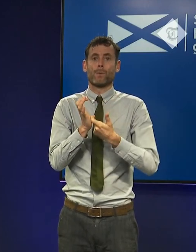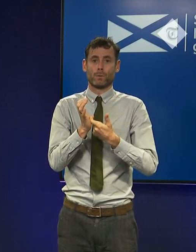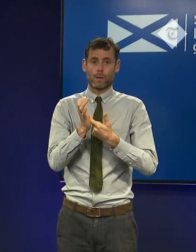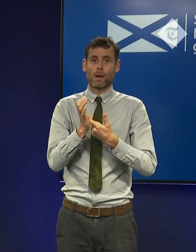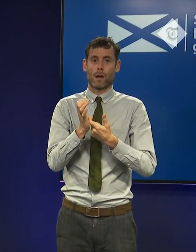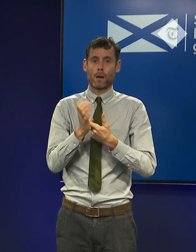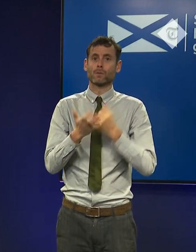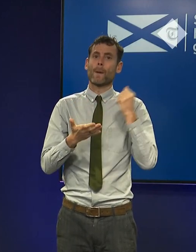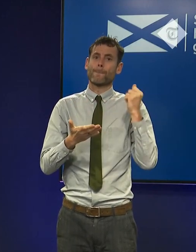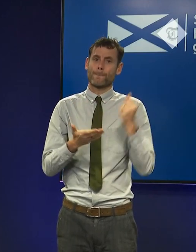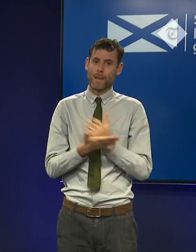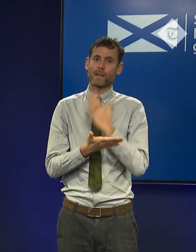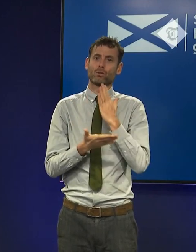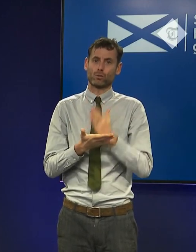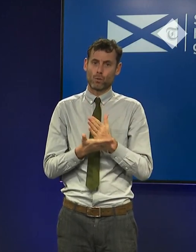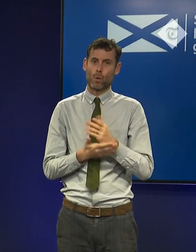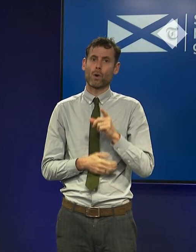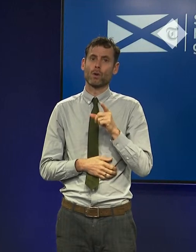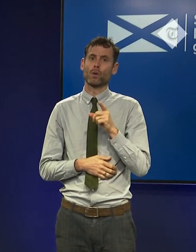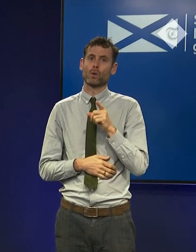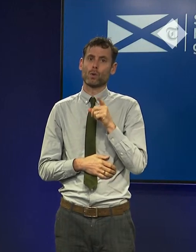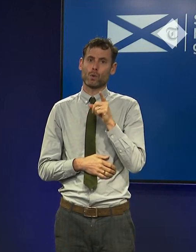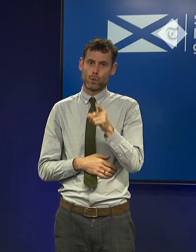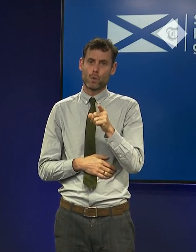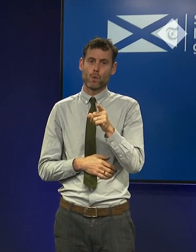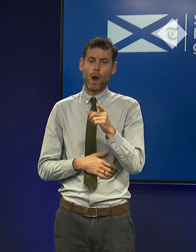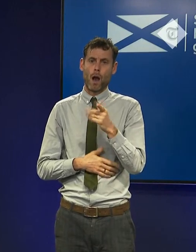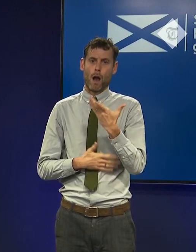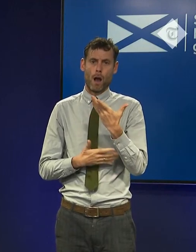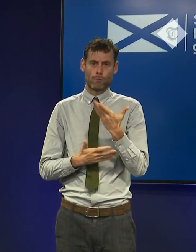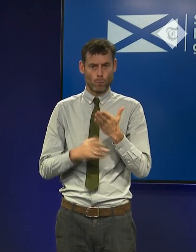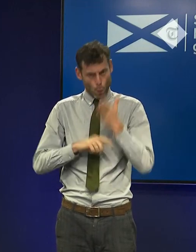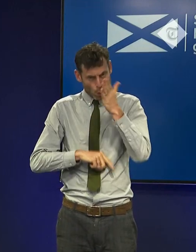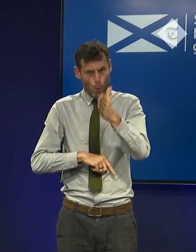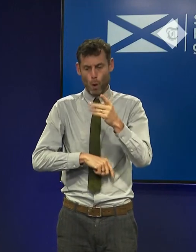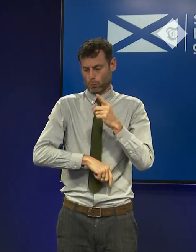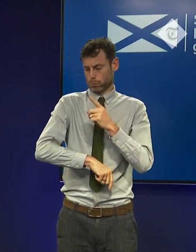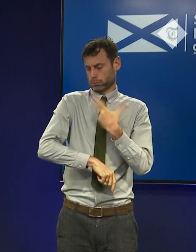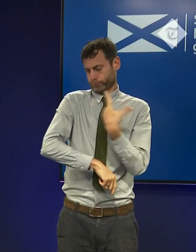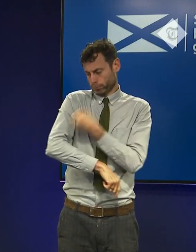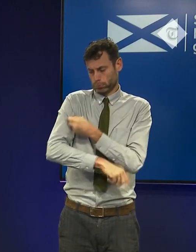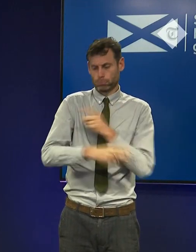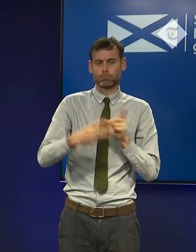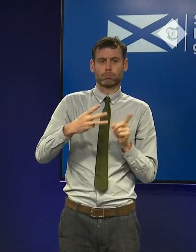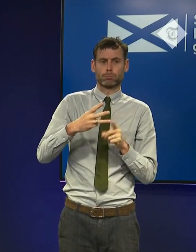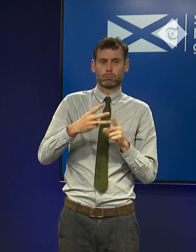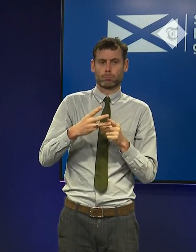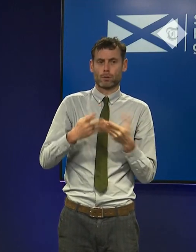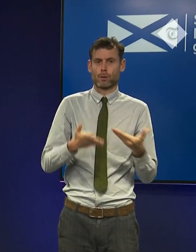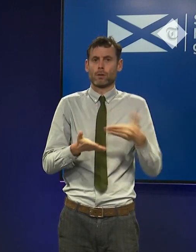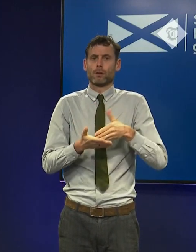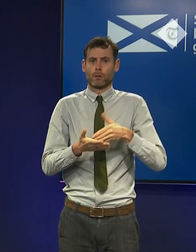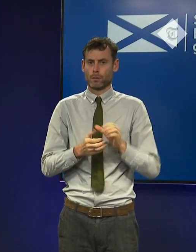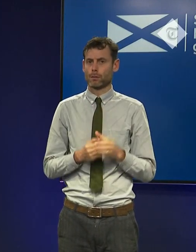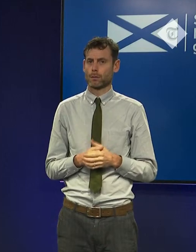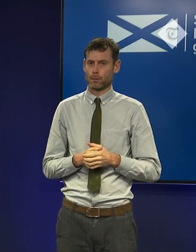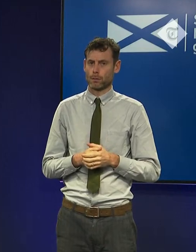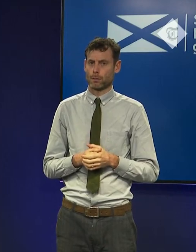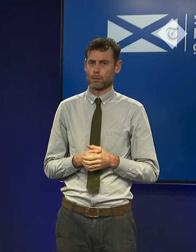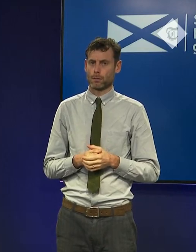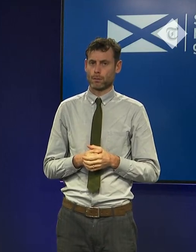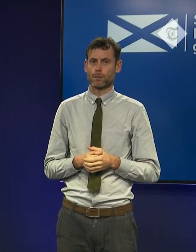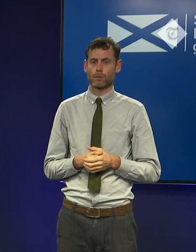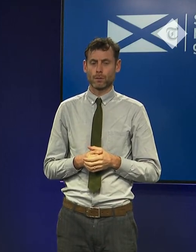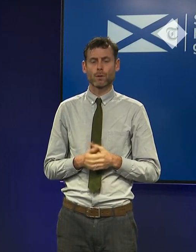are now ensuring that you're protected with that booster dose. Just now, we're still in the process of making sure that this is